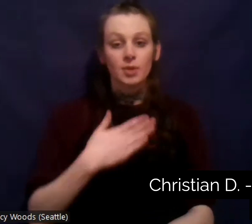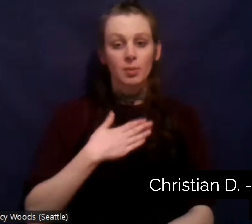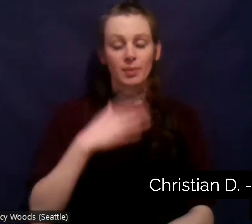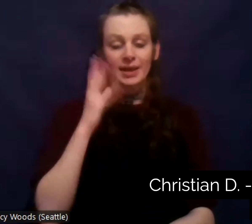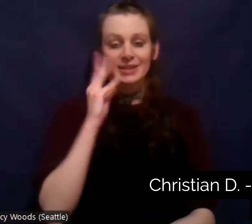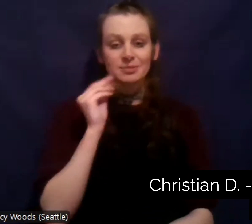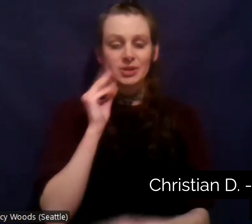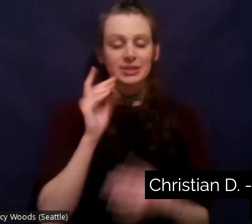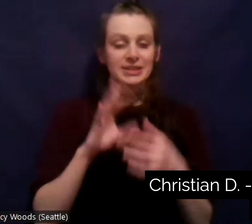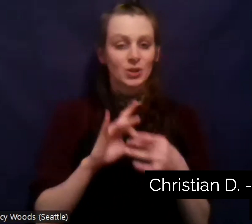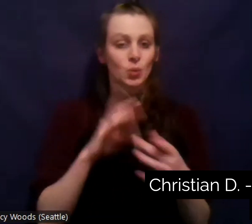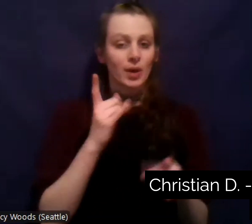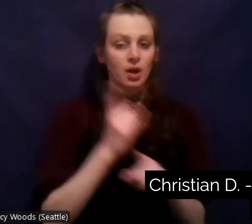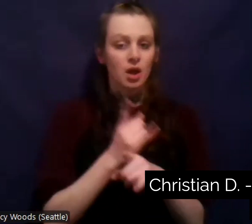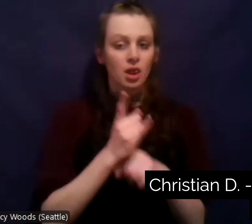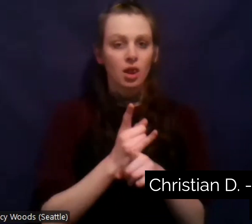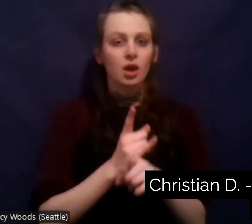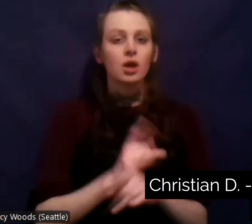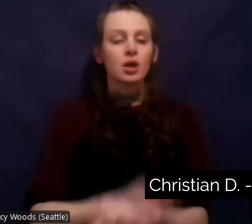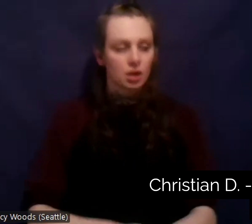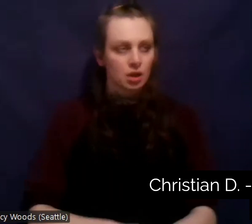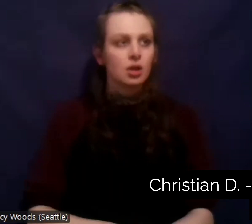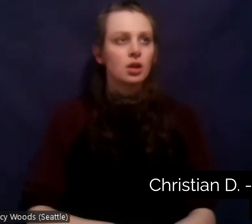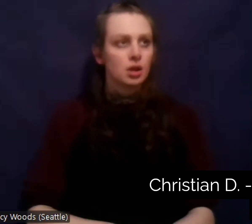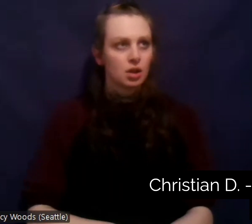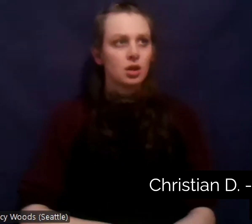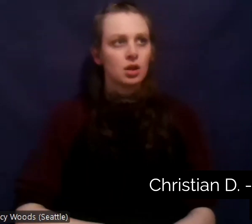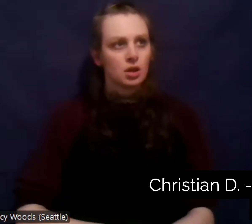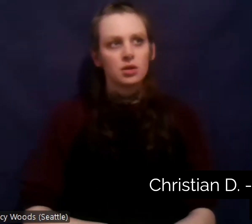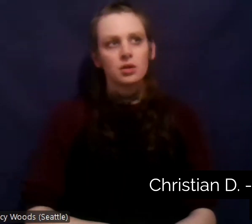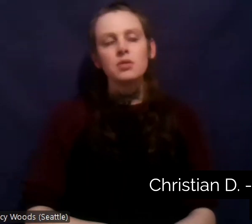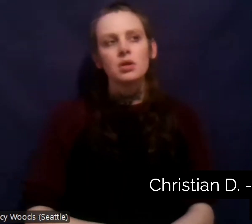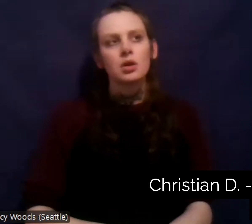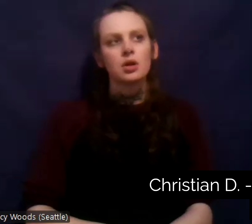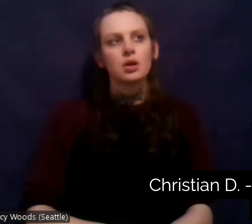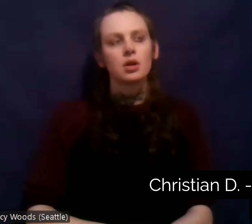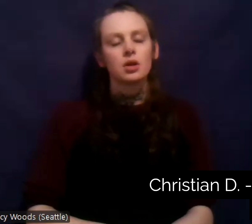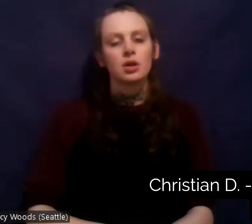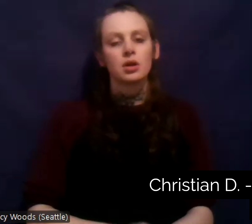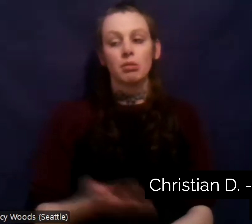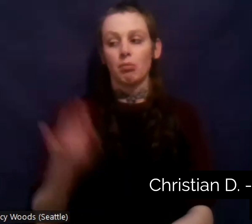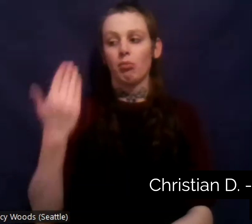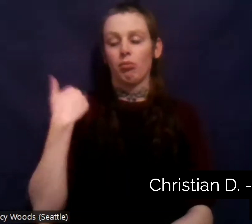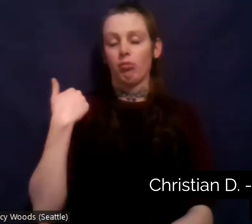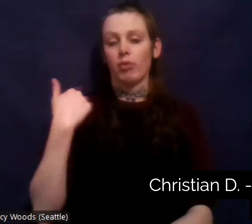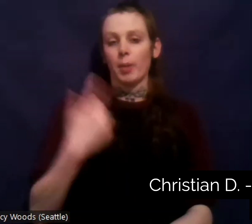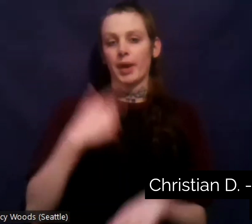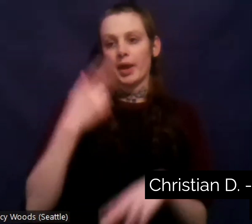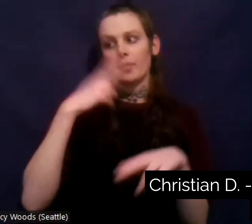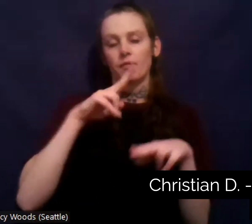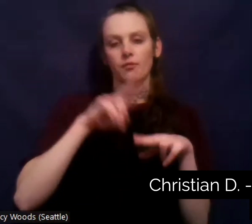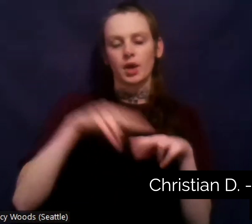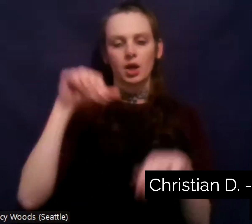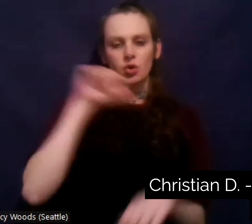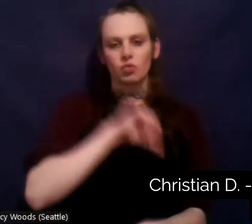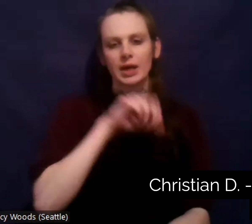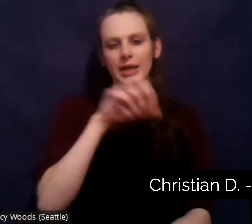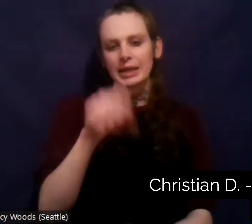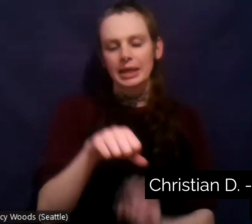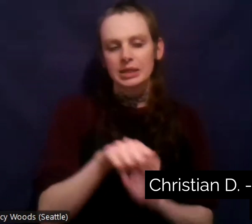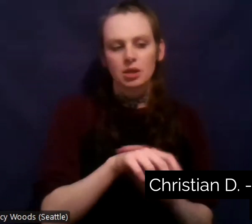with alcohol, I wasn't the fun type. I was this fun type of drunk, but I was